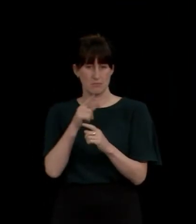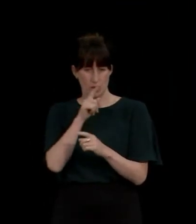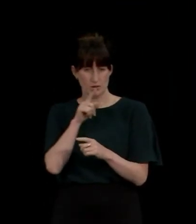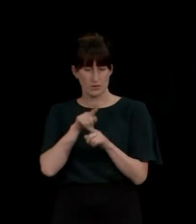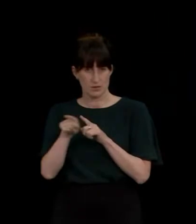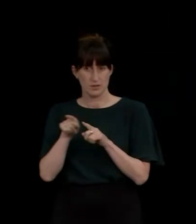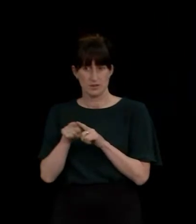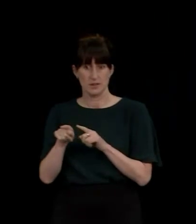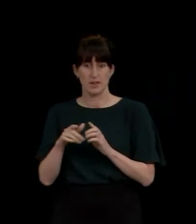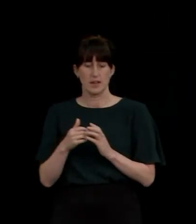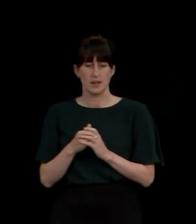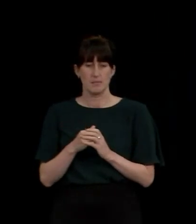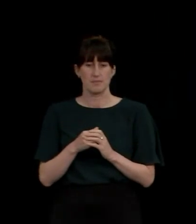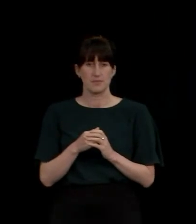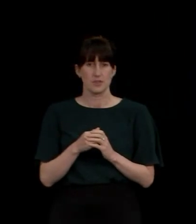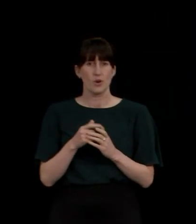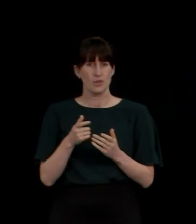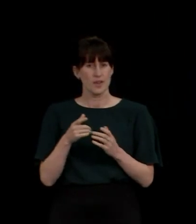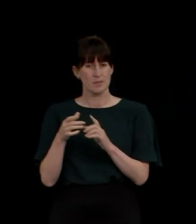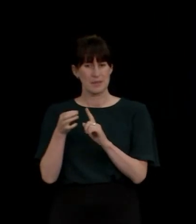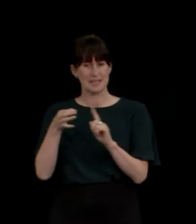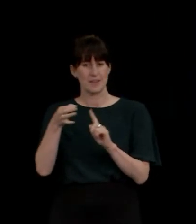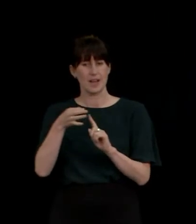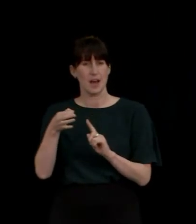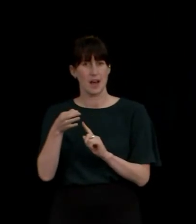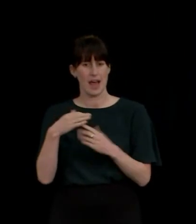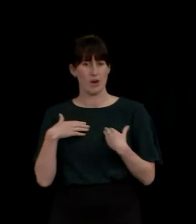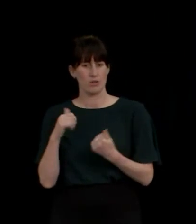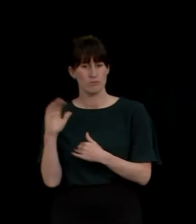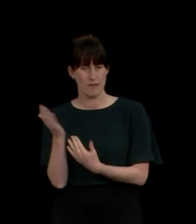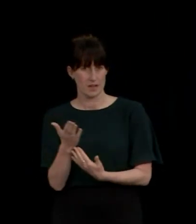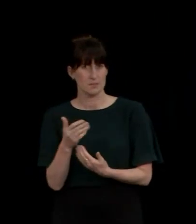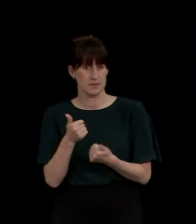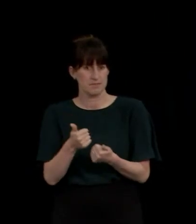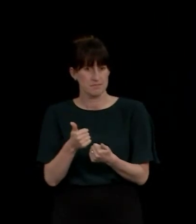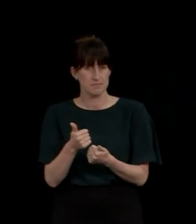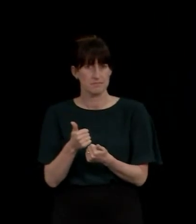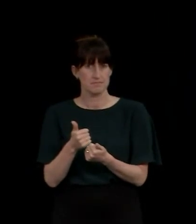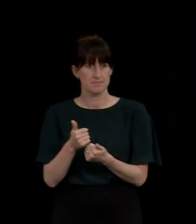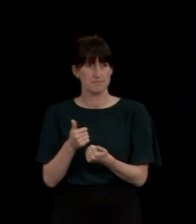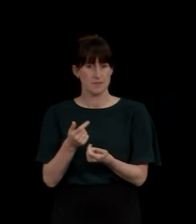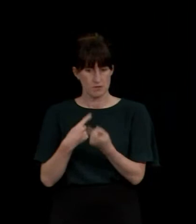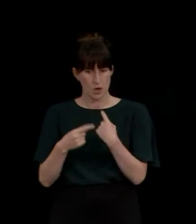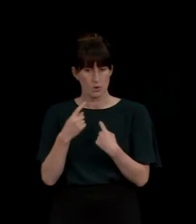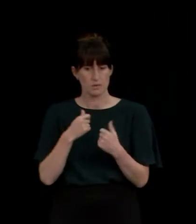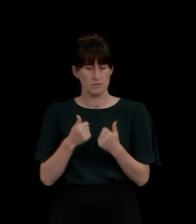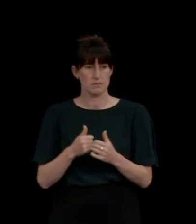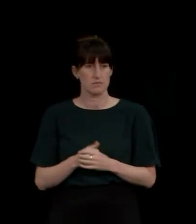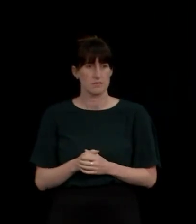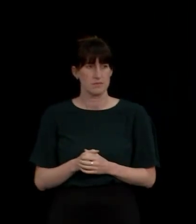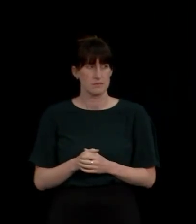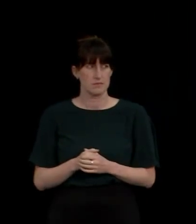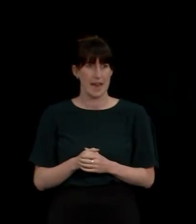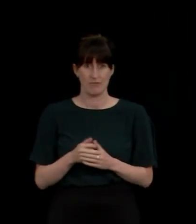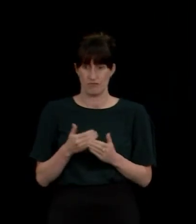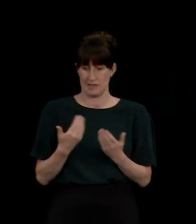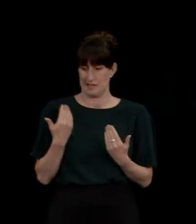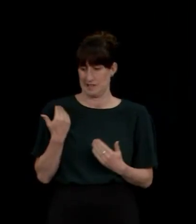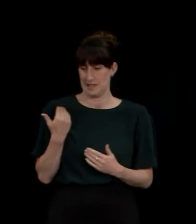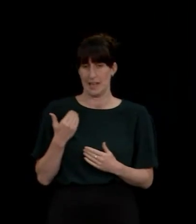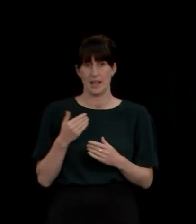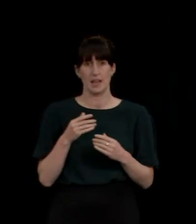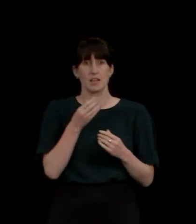of weeks, we have had these cases and groupings emerge in emergency and transitional housing. There's